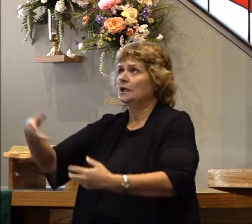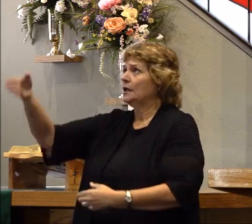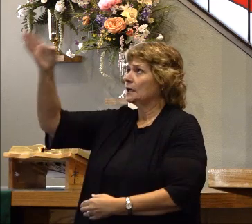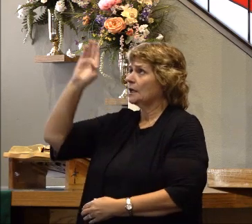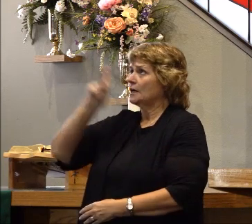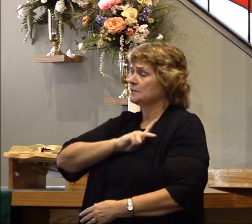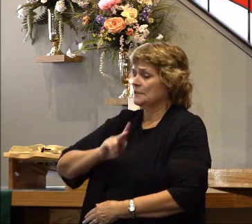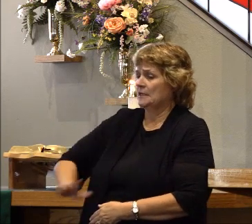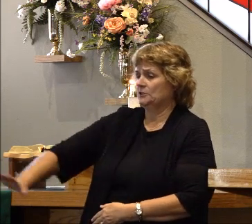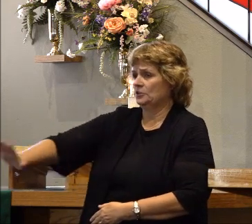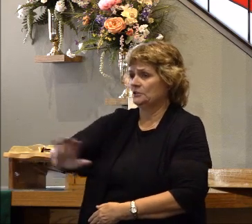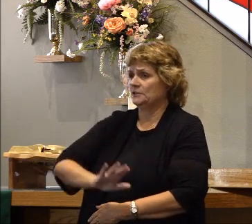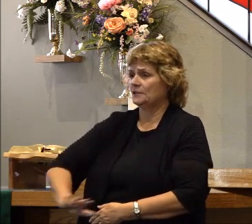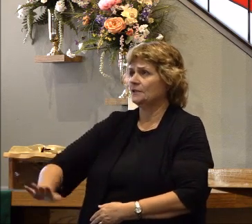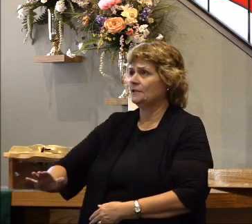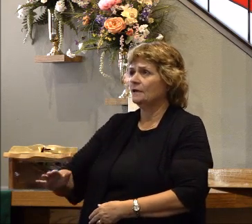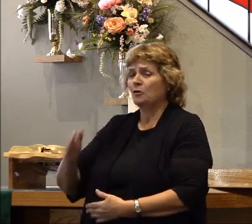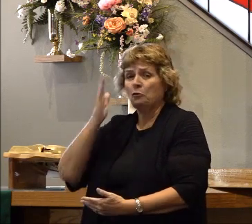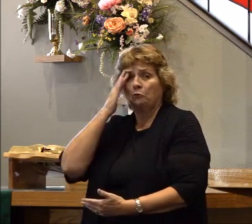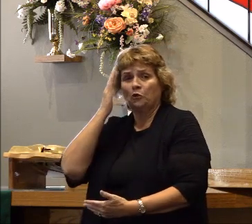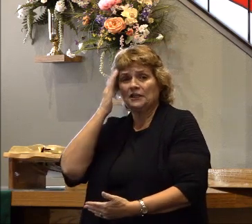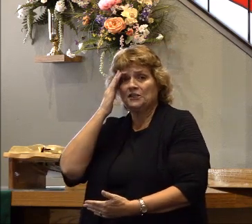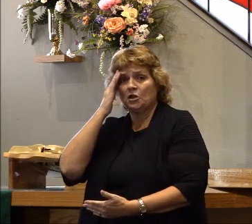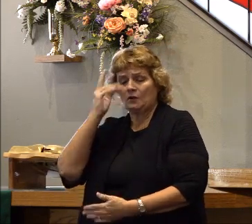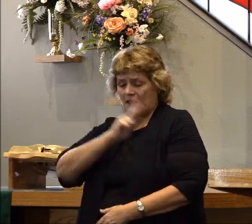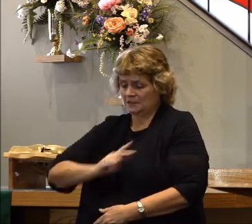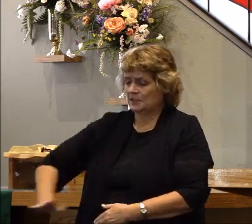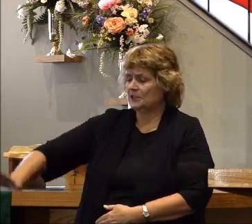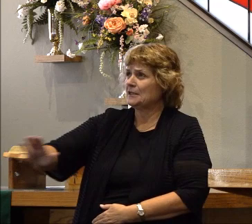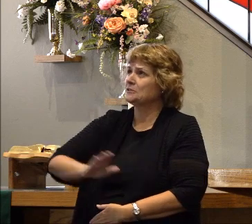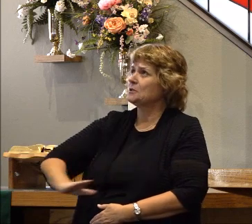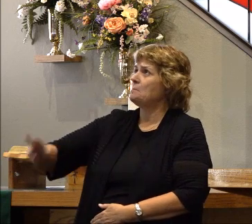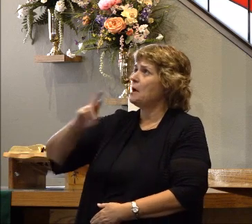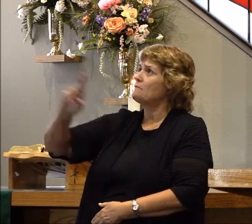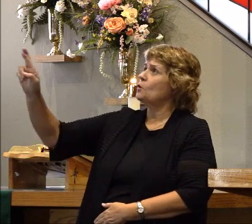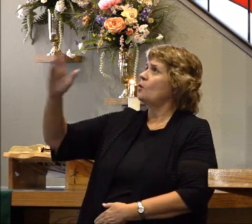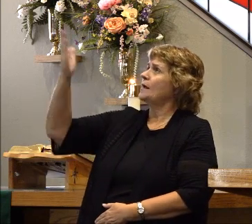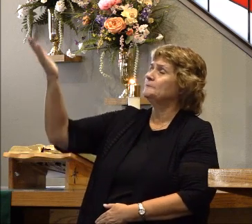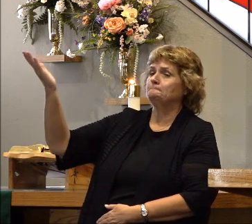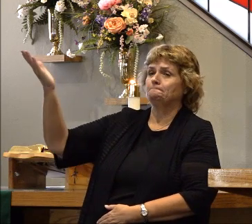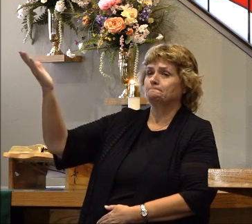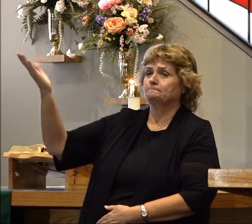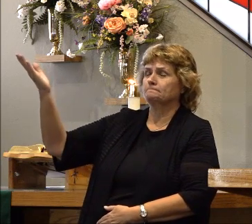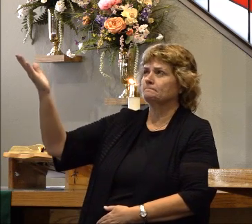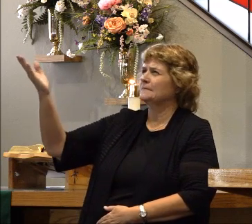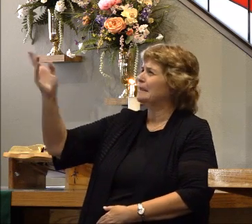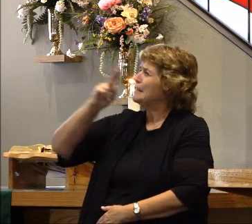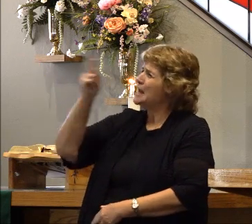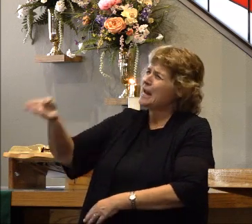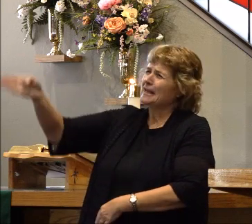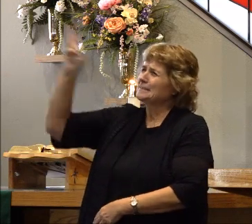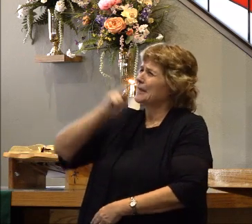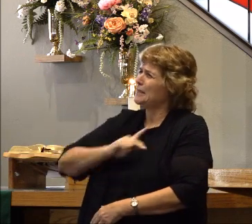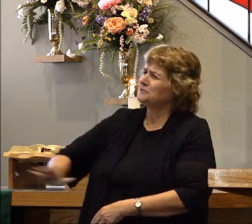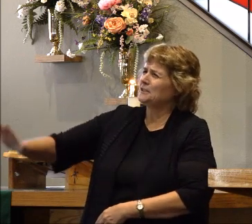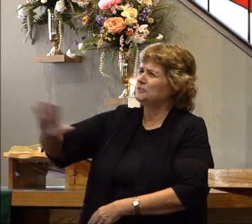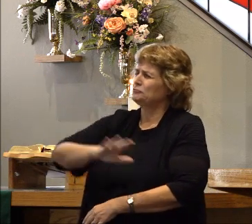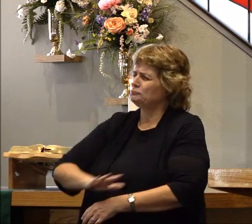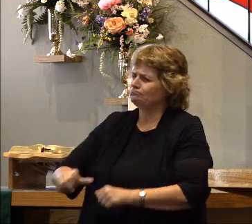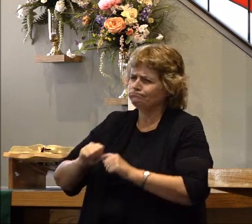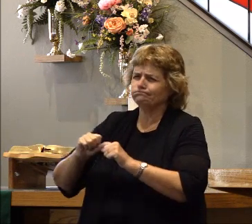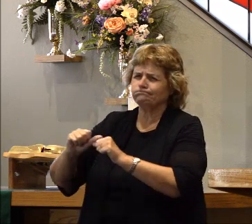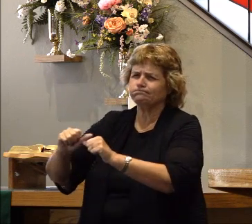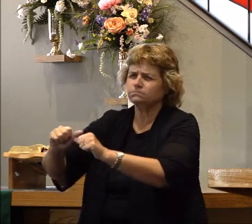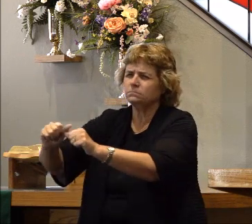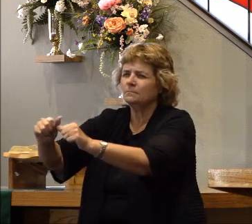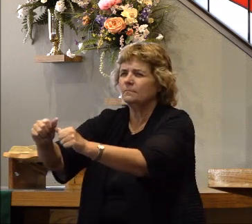kingdom is known as the kingdom of the right, and God's kingdom flourishes in the world. The